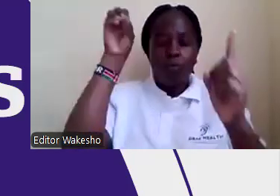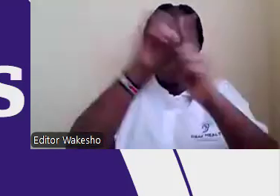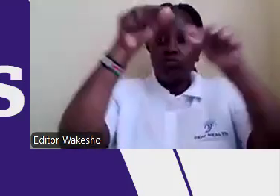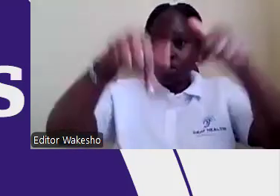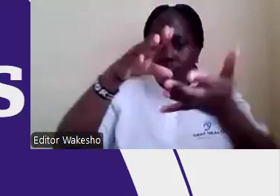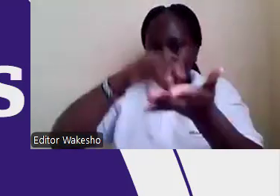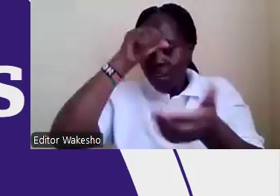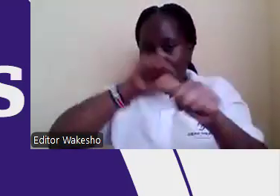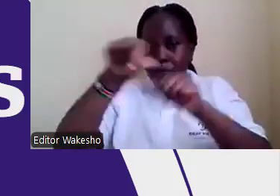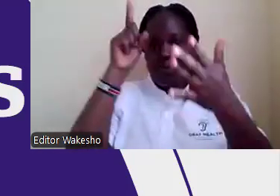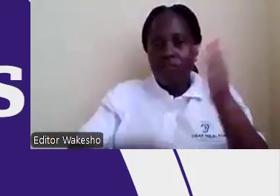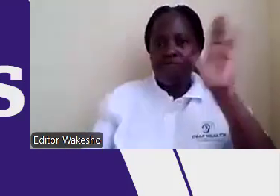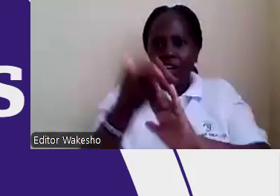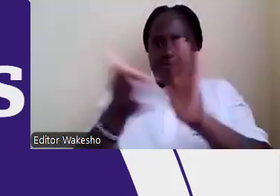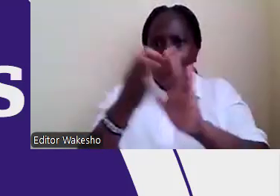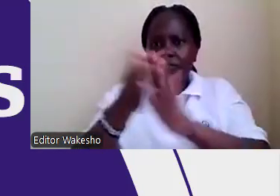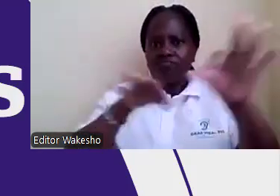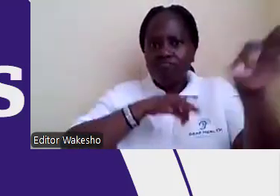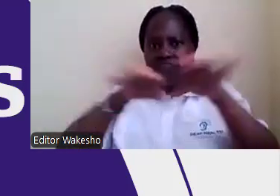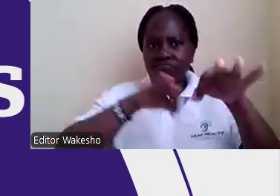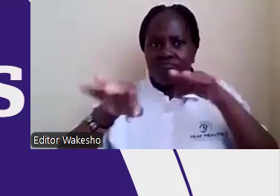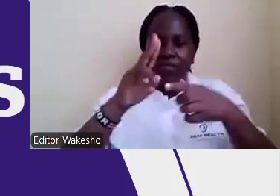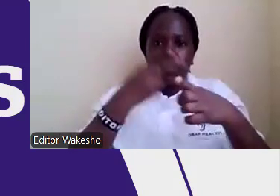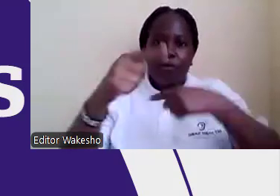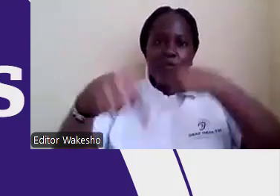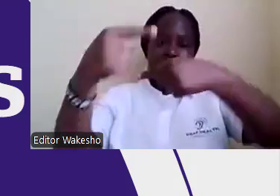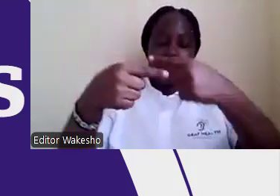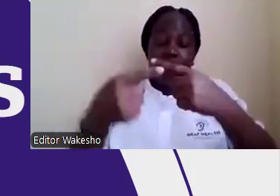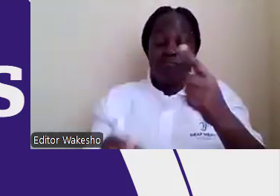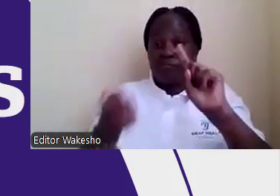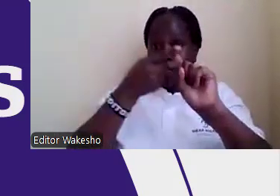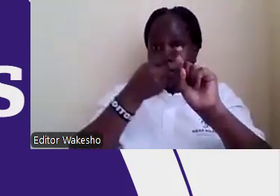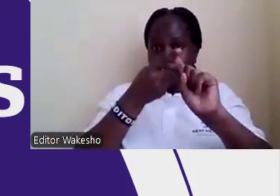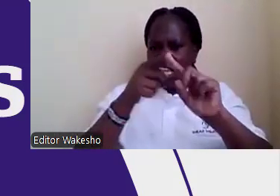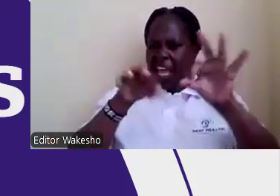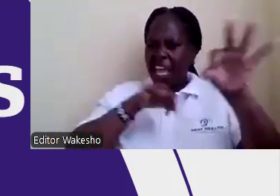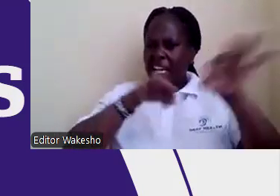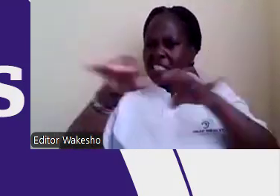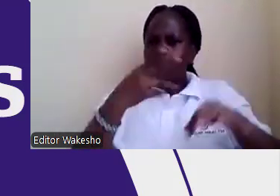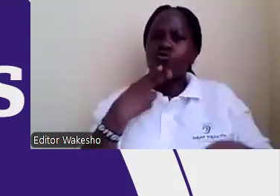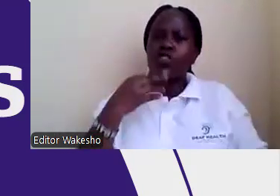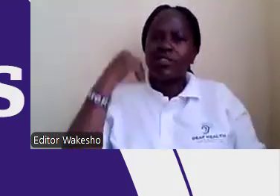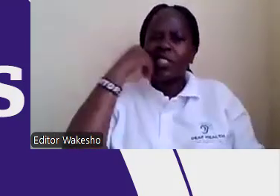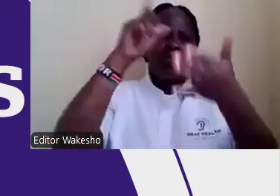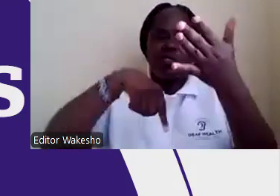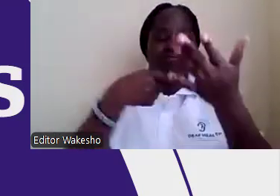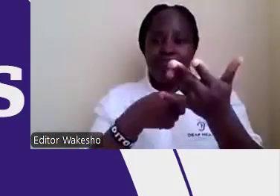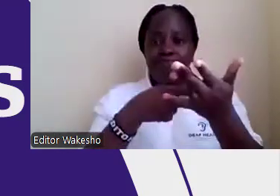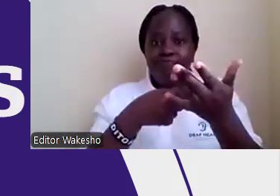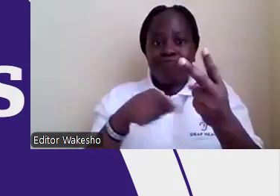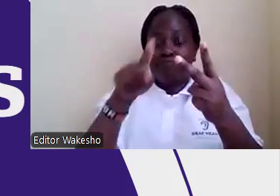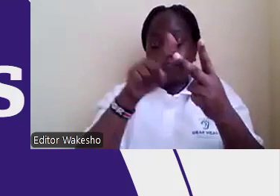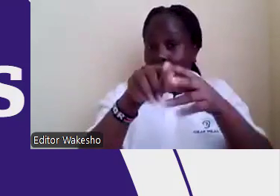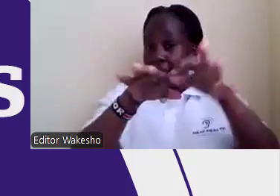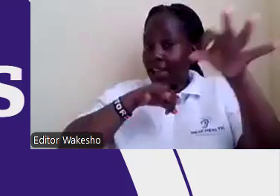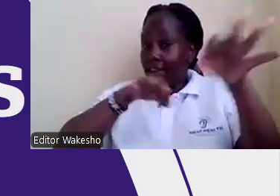can just rush through them. So we're going to define what diabetes is, and we're going to explain